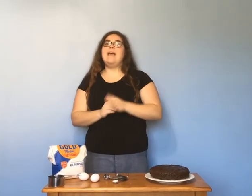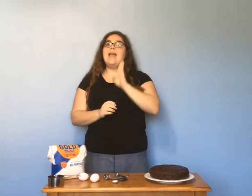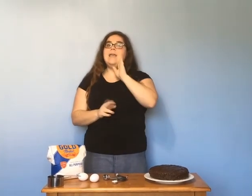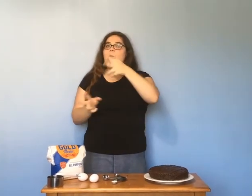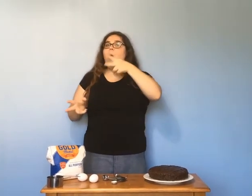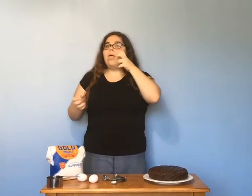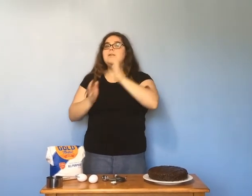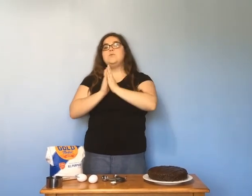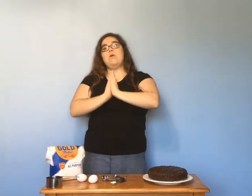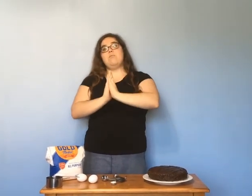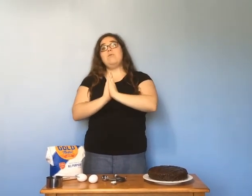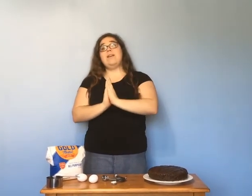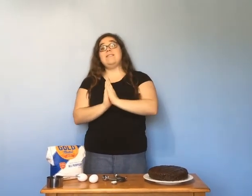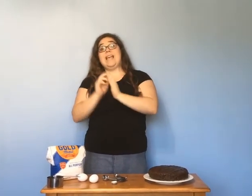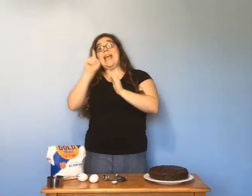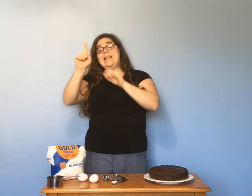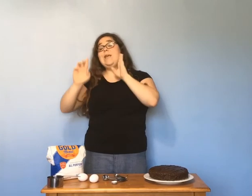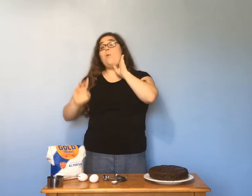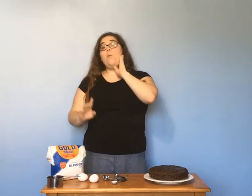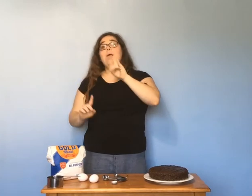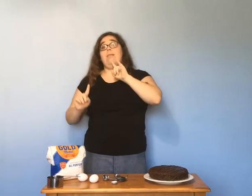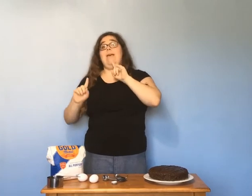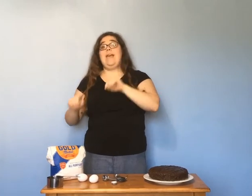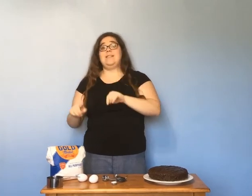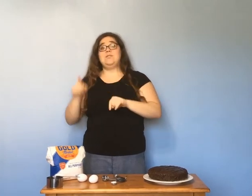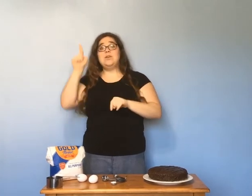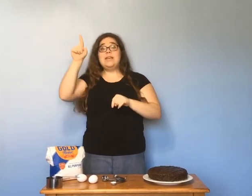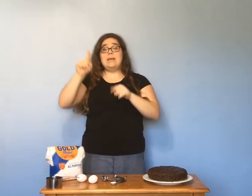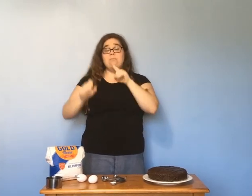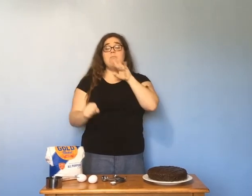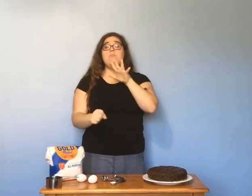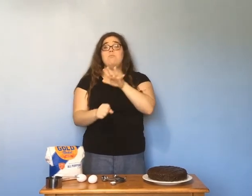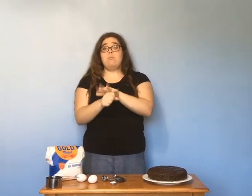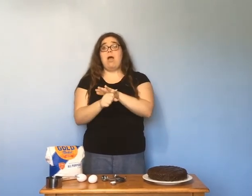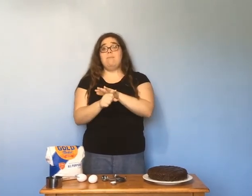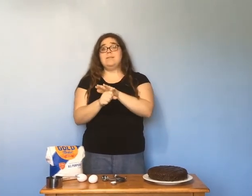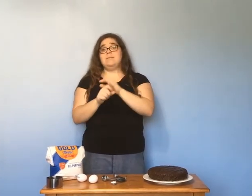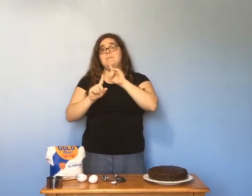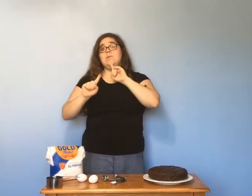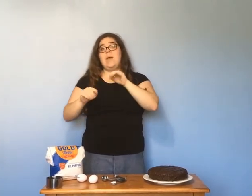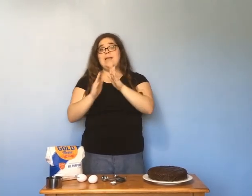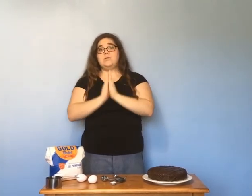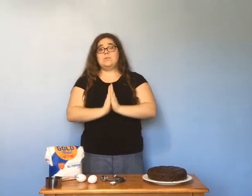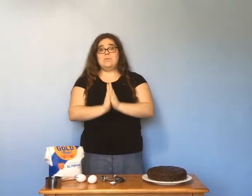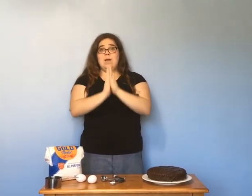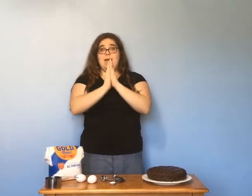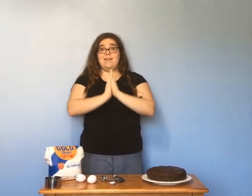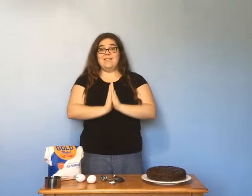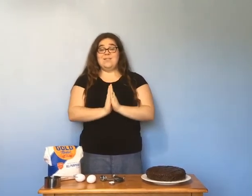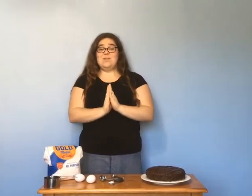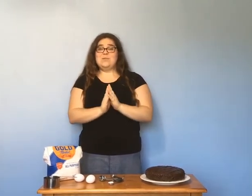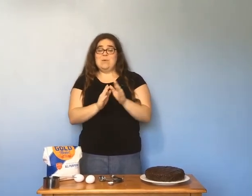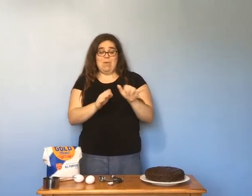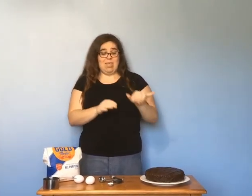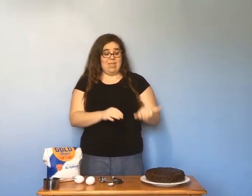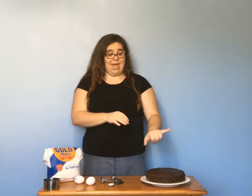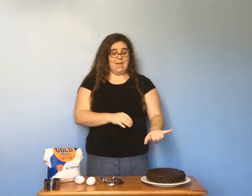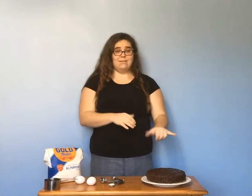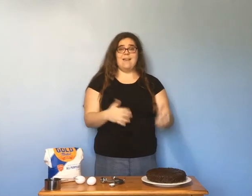Him. He is hearing our prayer, and He will hear our prayer, because He keeps His promise and He says He will